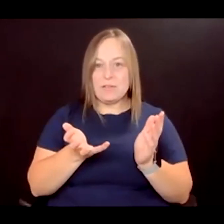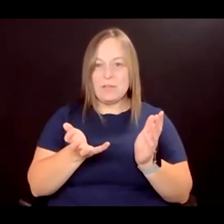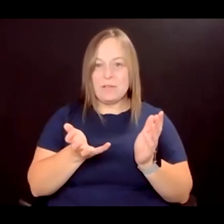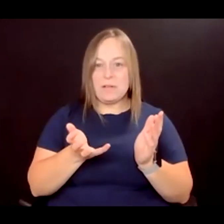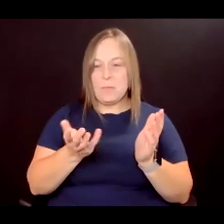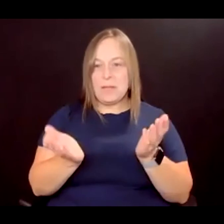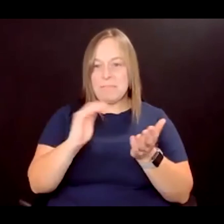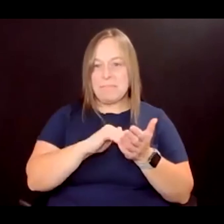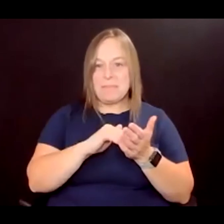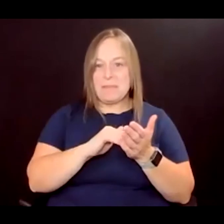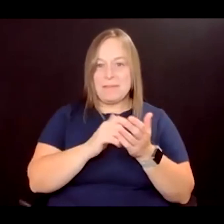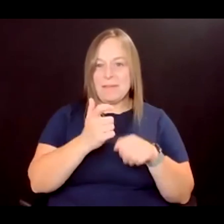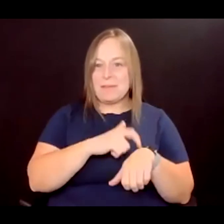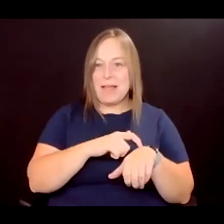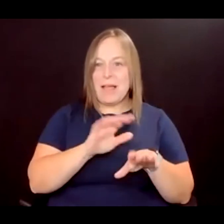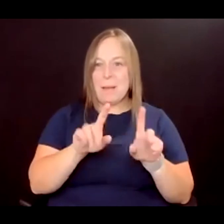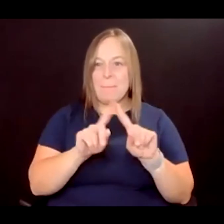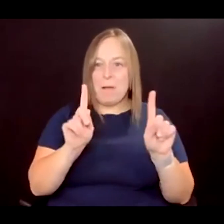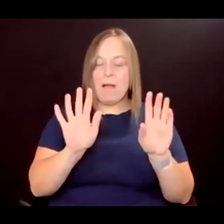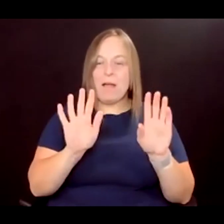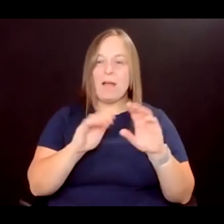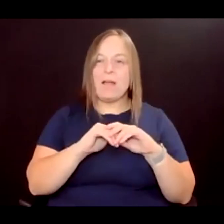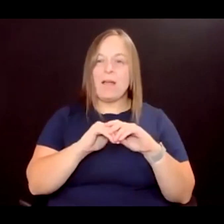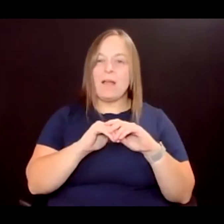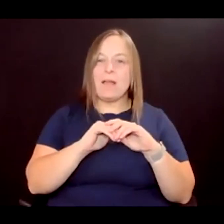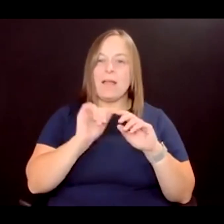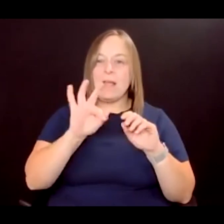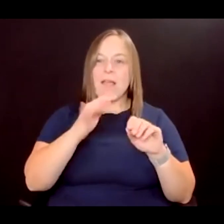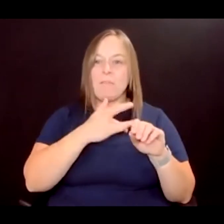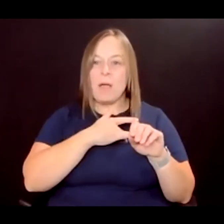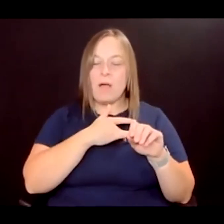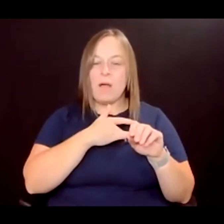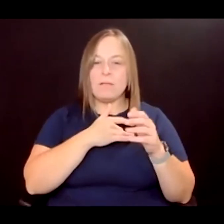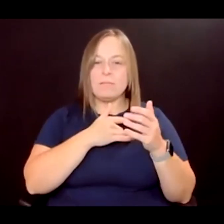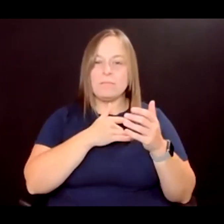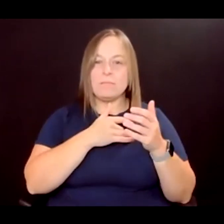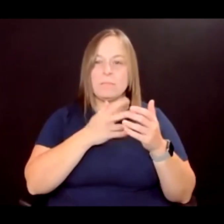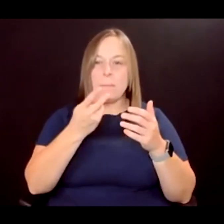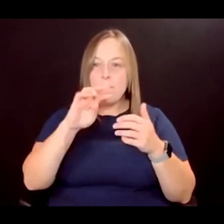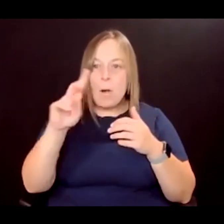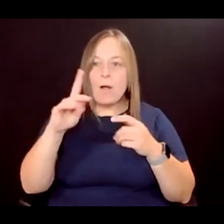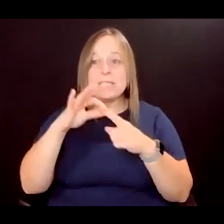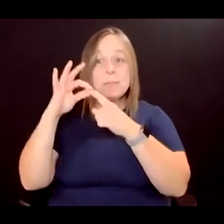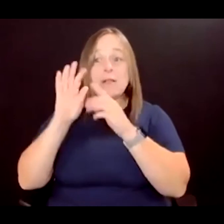to make a comment about the ADA committee. As a person that was actually